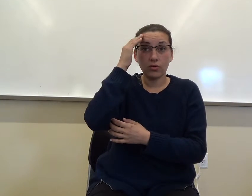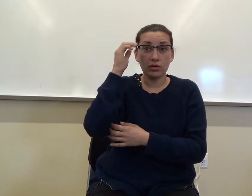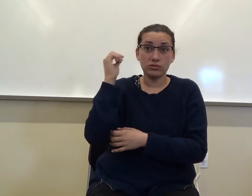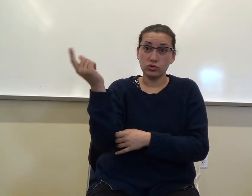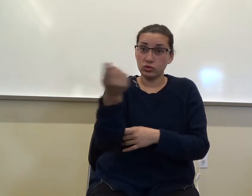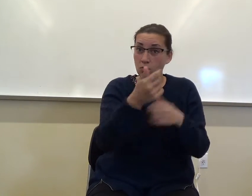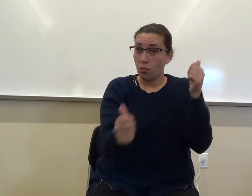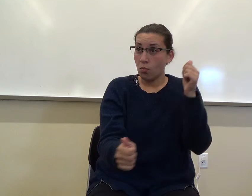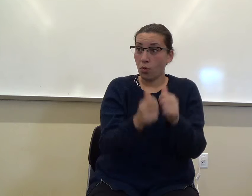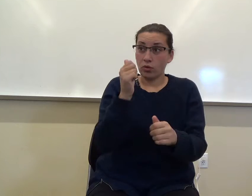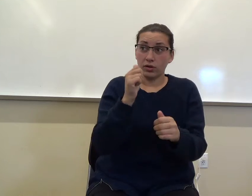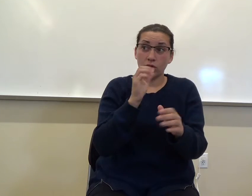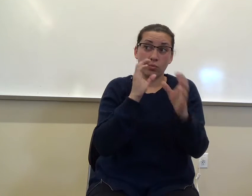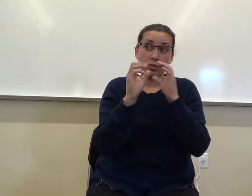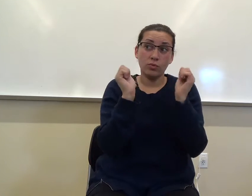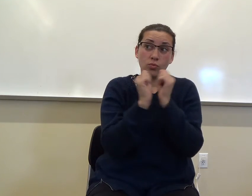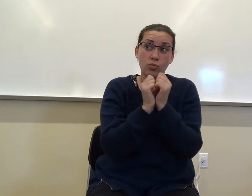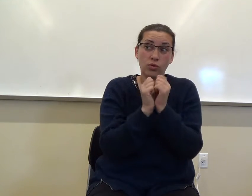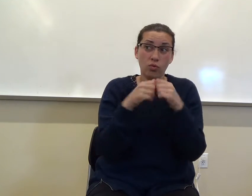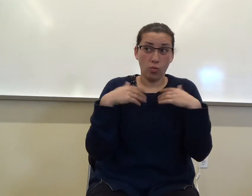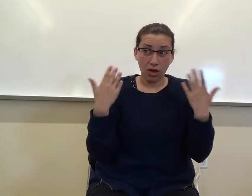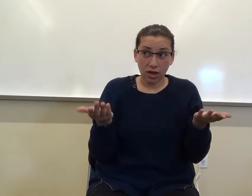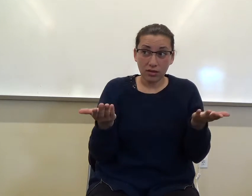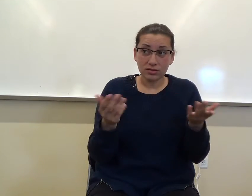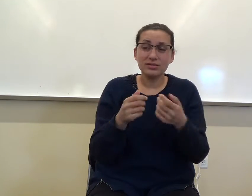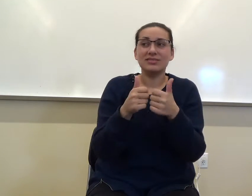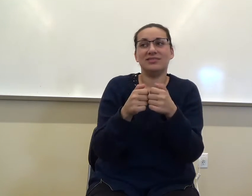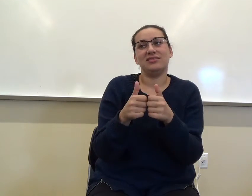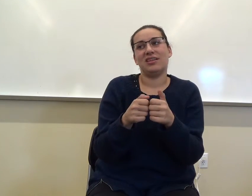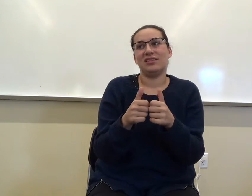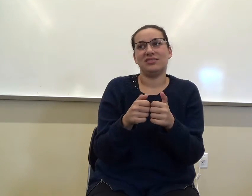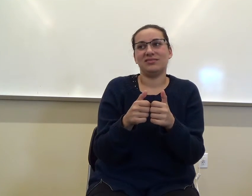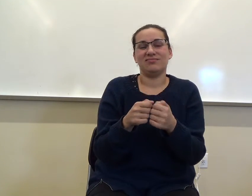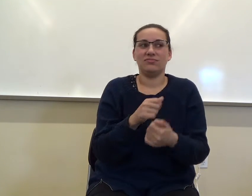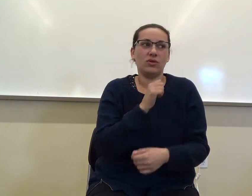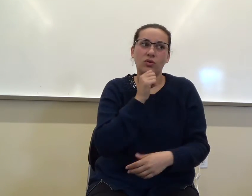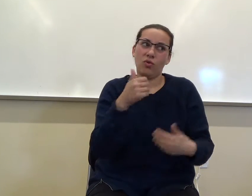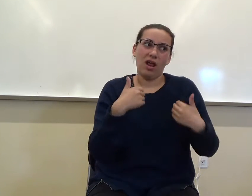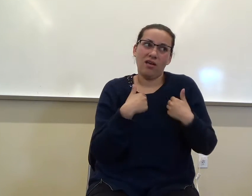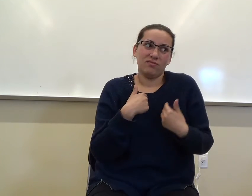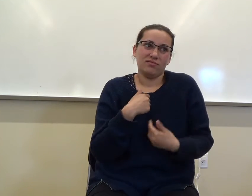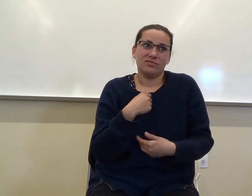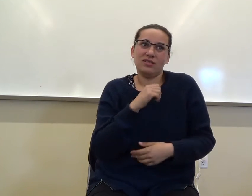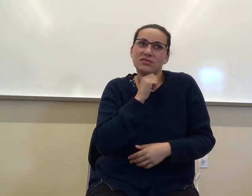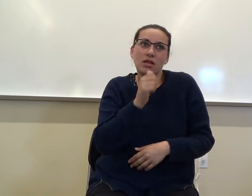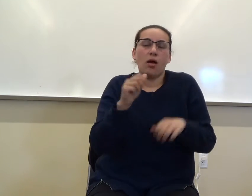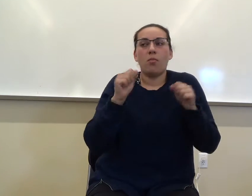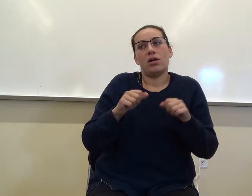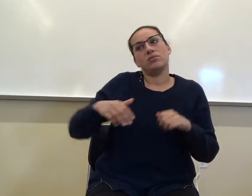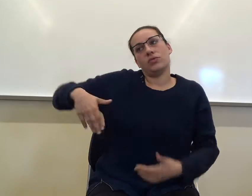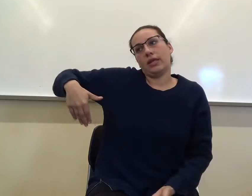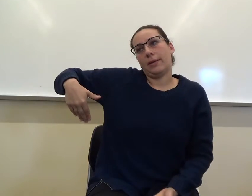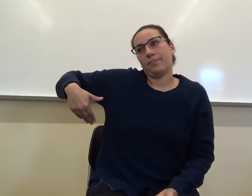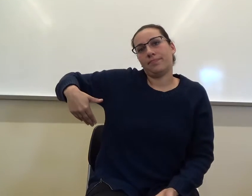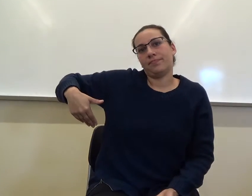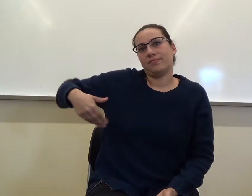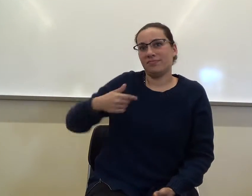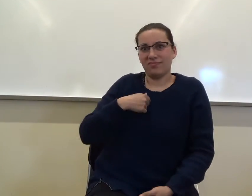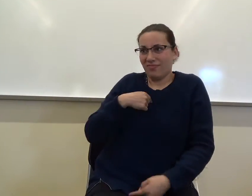communicate by text, and we don't have that capability or the manpower to sit there and text to you. We just